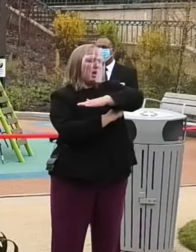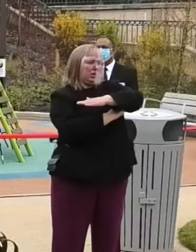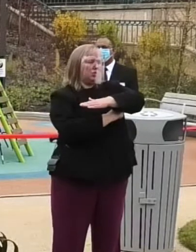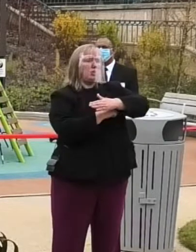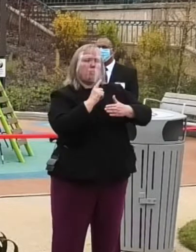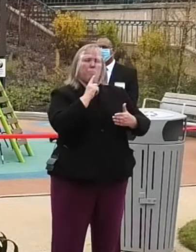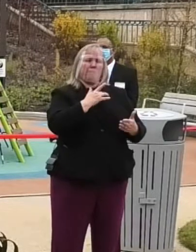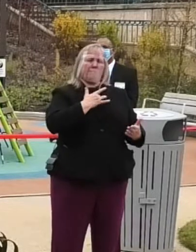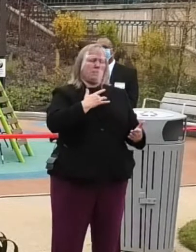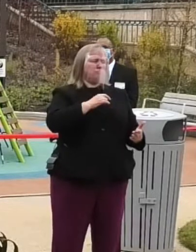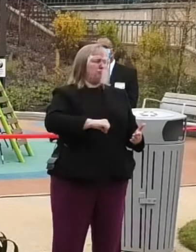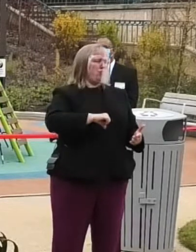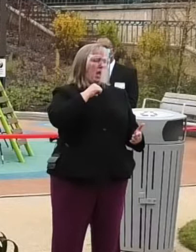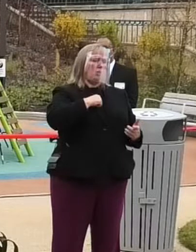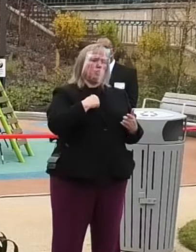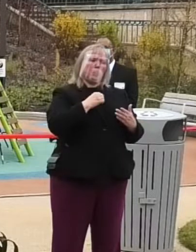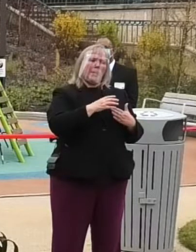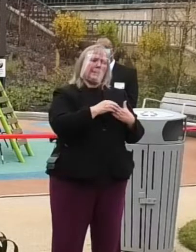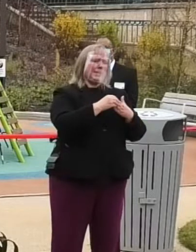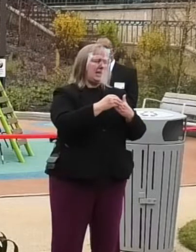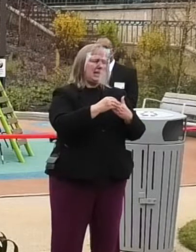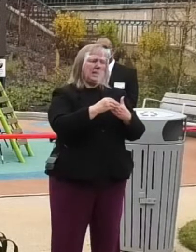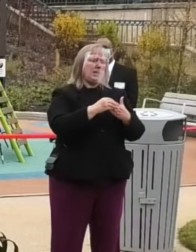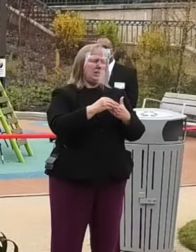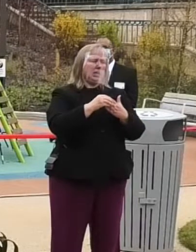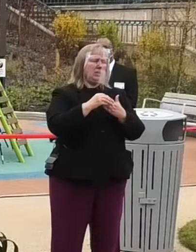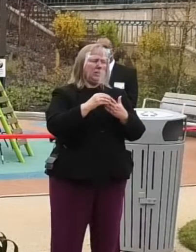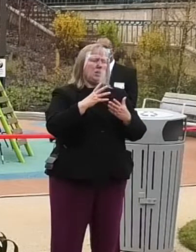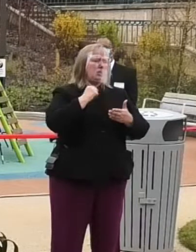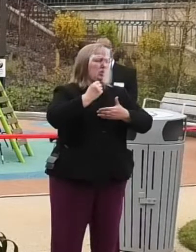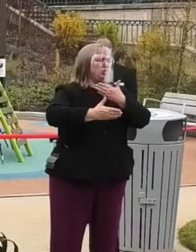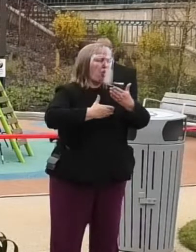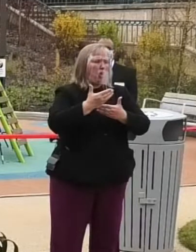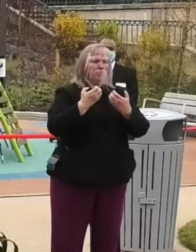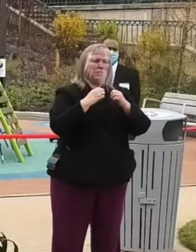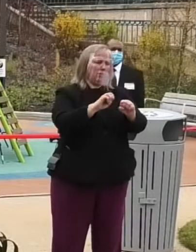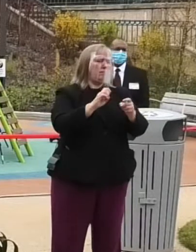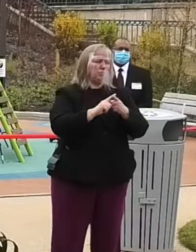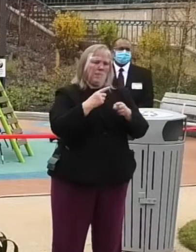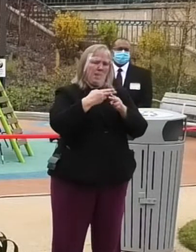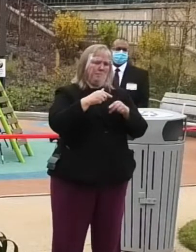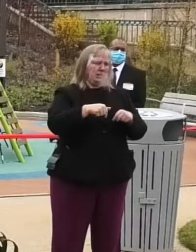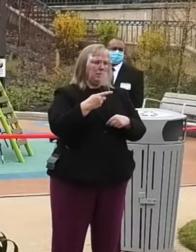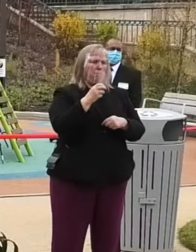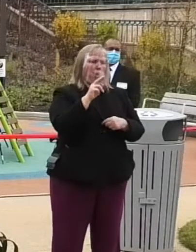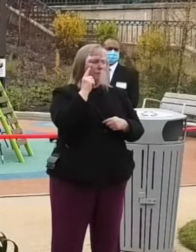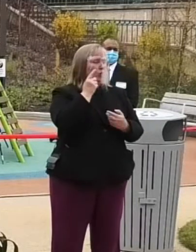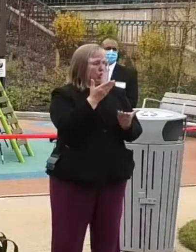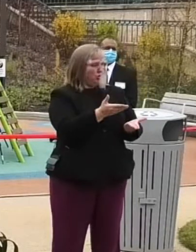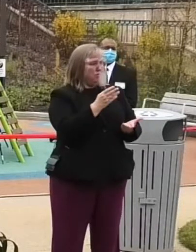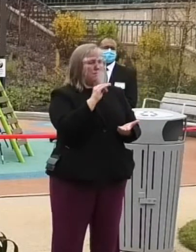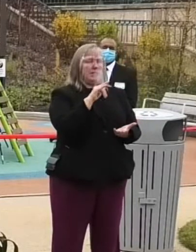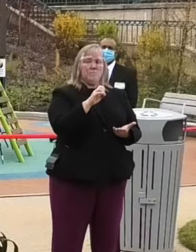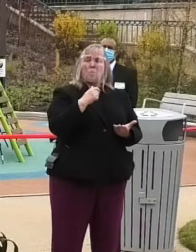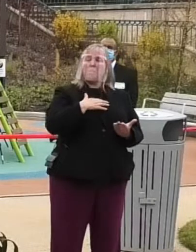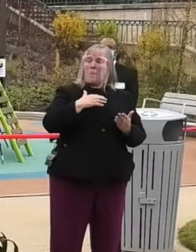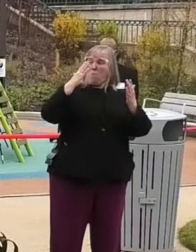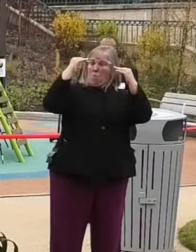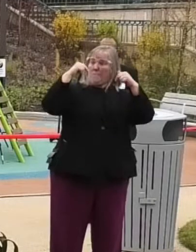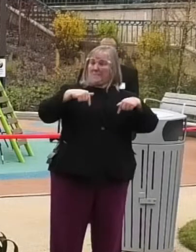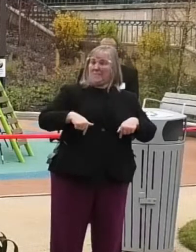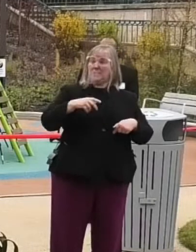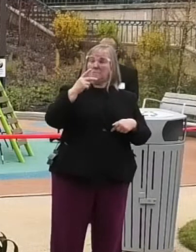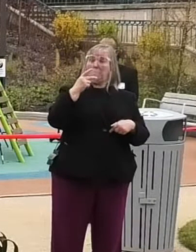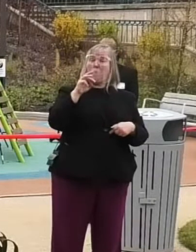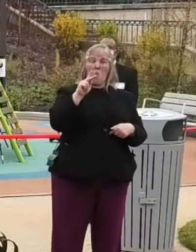was proud to lead the charge in naming this park for you, Millie. So it is my hope that this park and